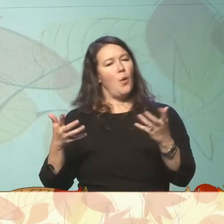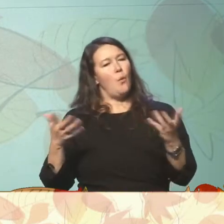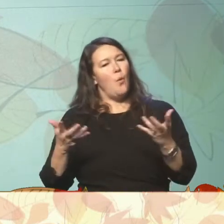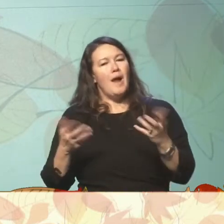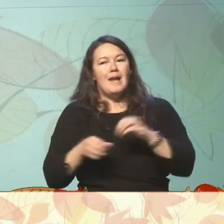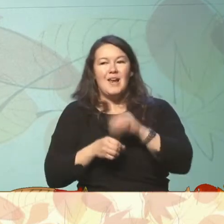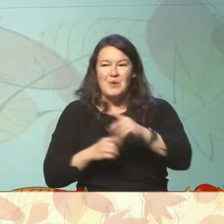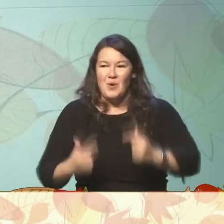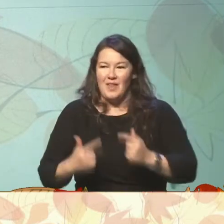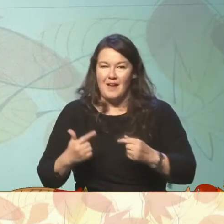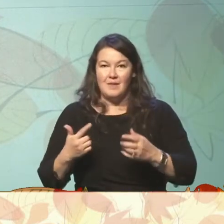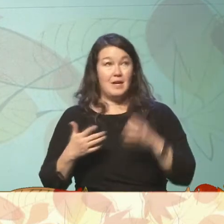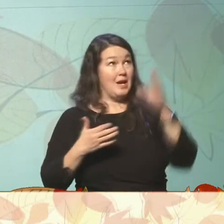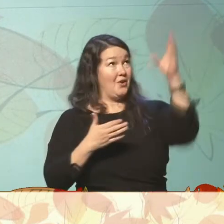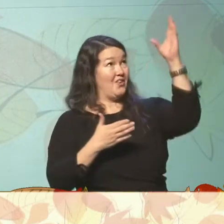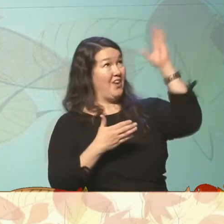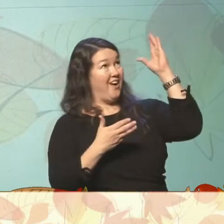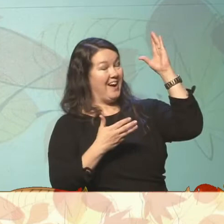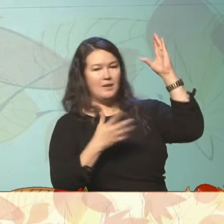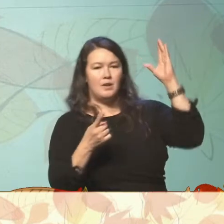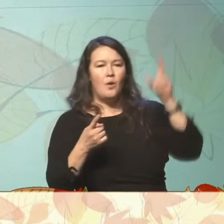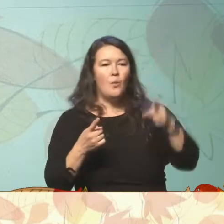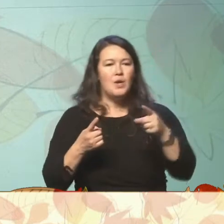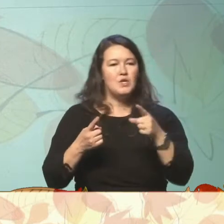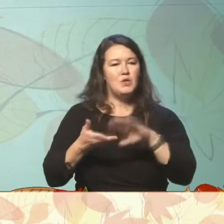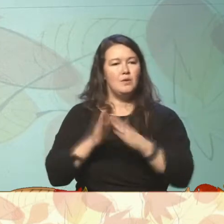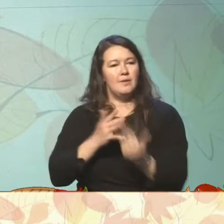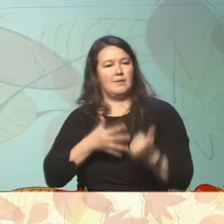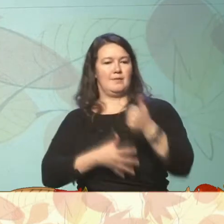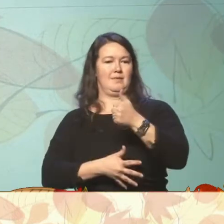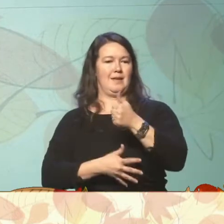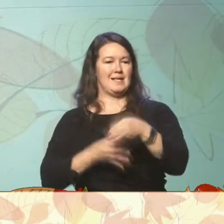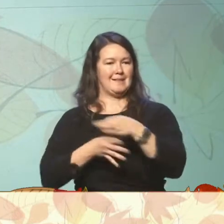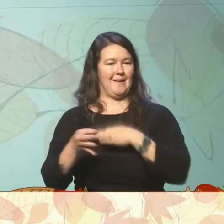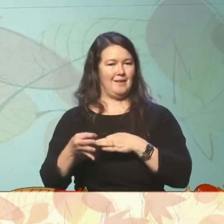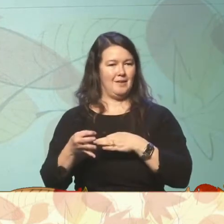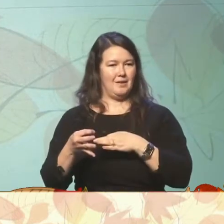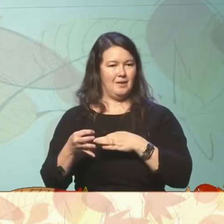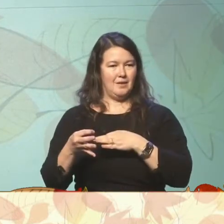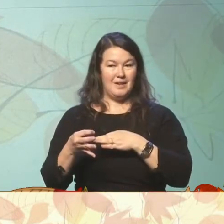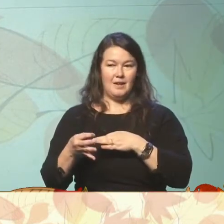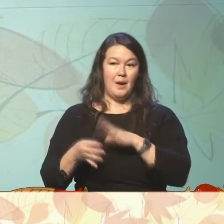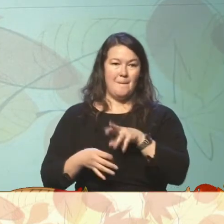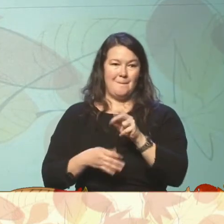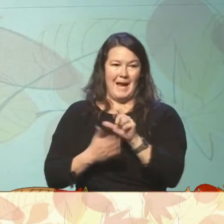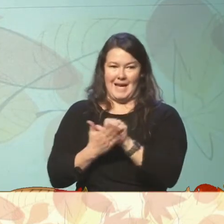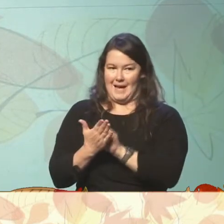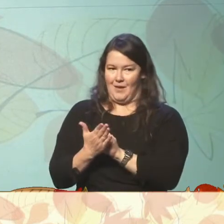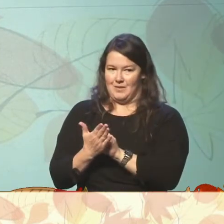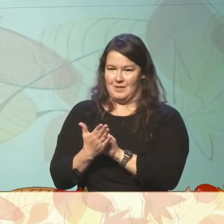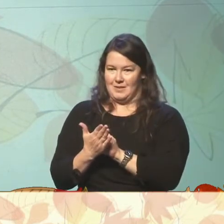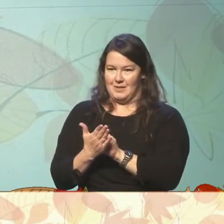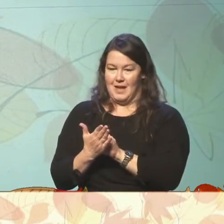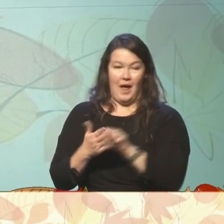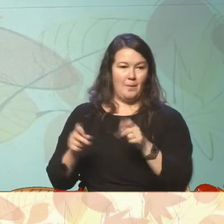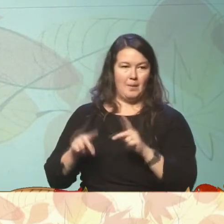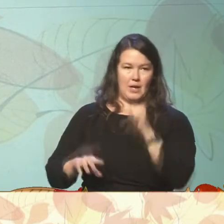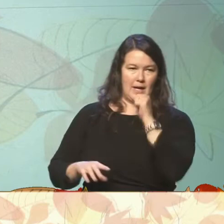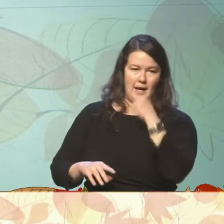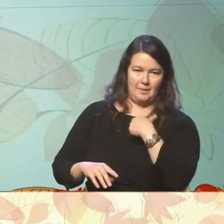shepherd? My bank account is my shepherd. That's where I find my comfort. Some of you are like, nope, not